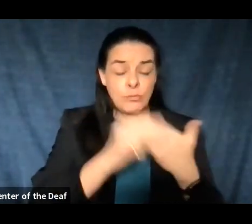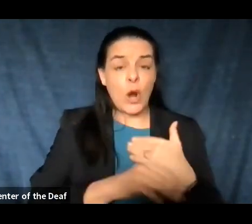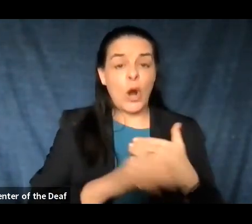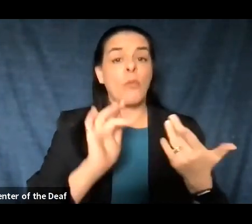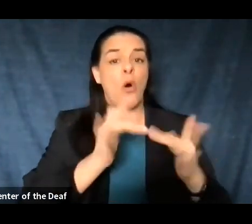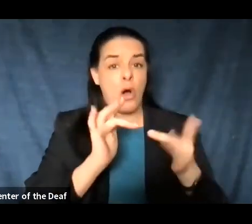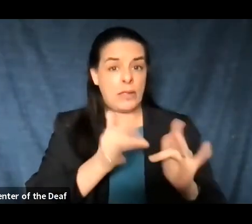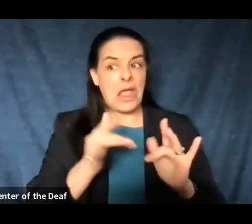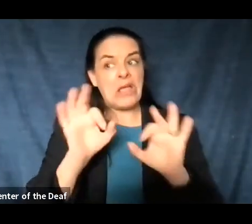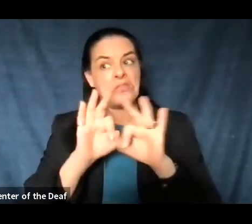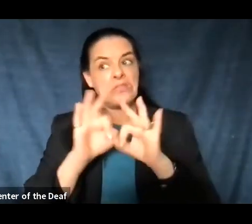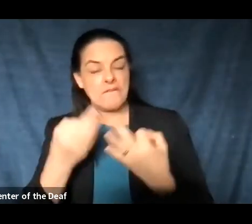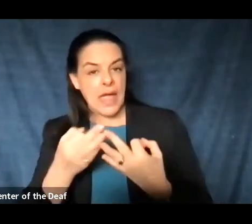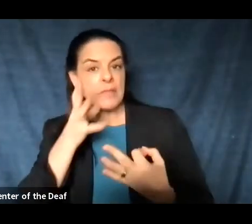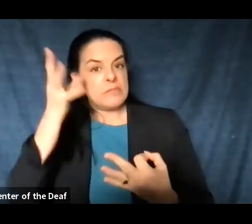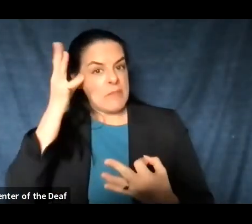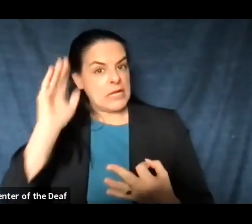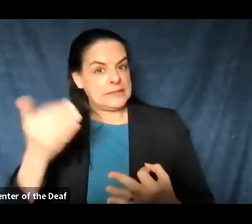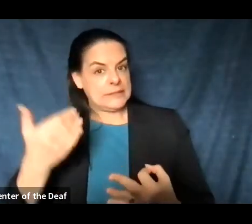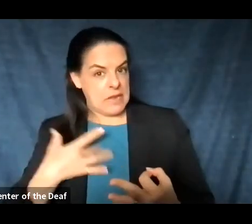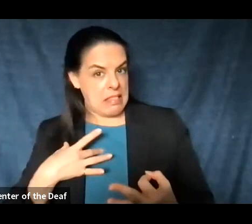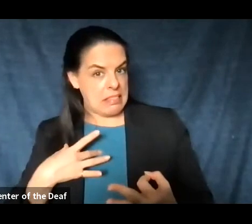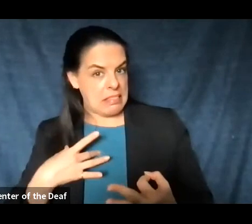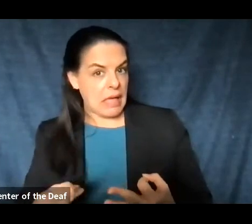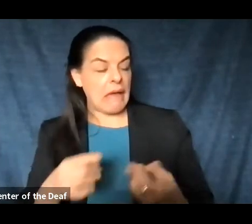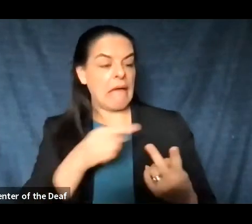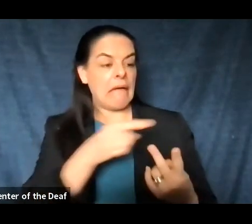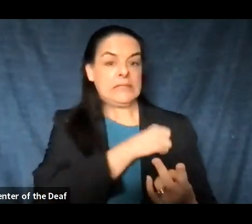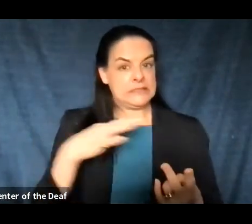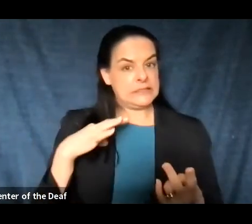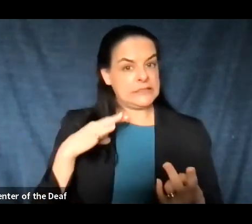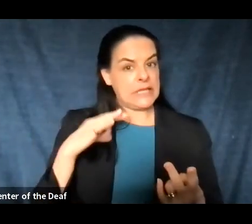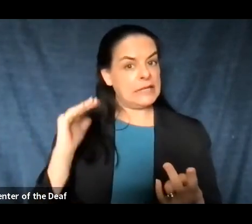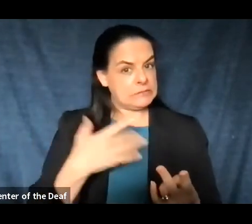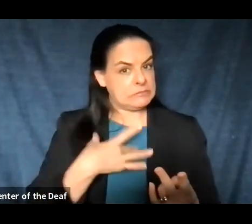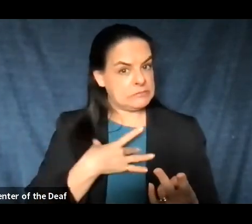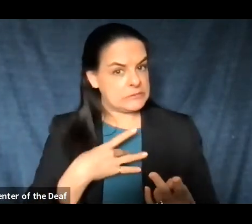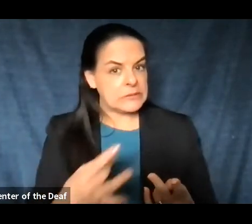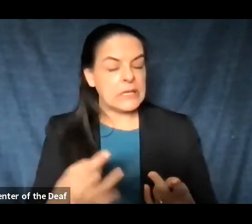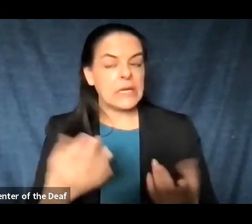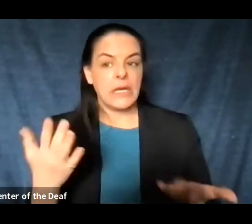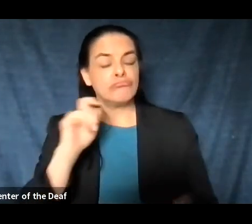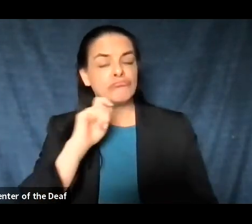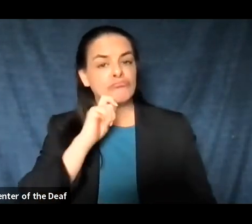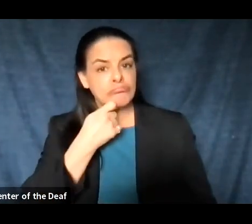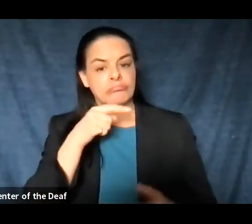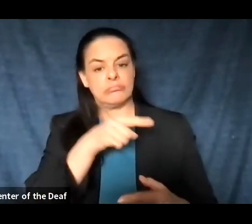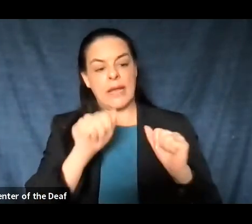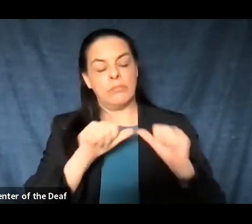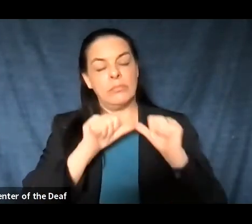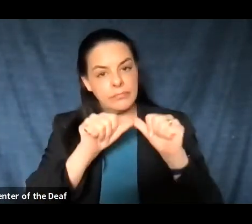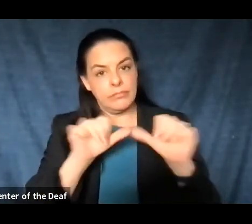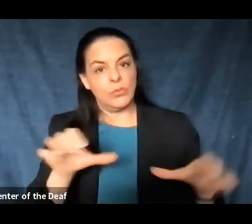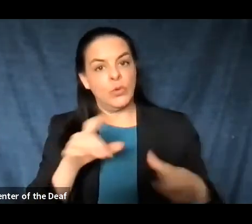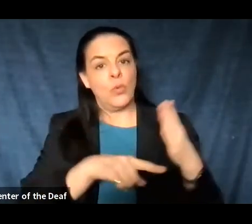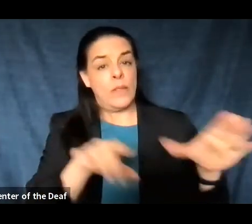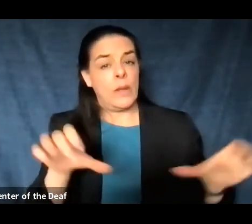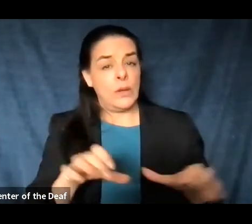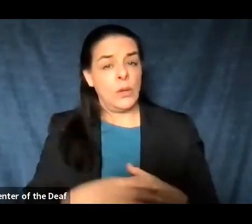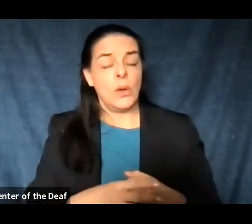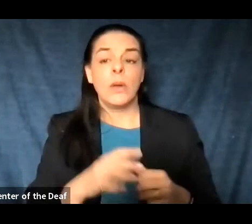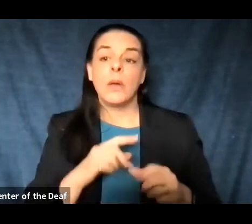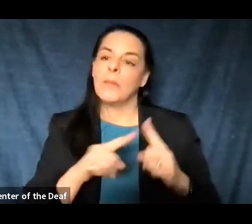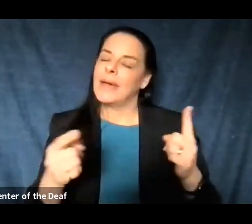families like that. Our staff likes it, so it's really been kind of cool. They've been able to keep doing the things that they do. But again, a lot of our